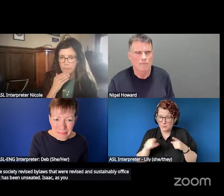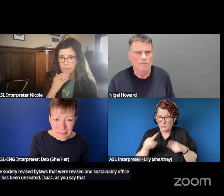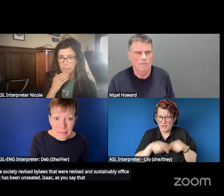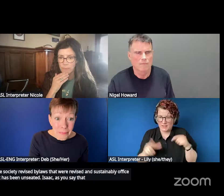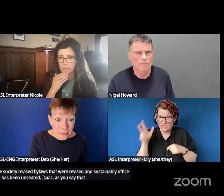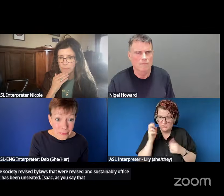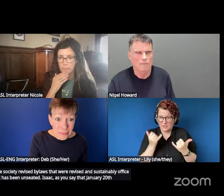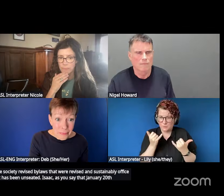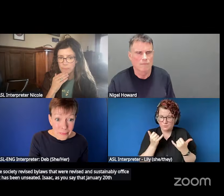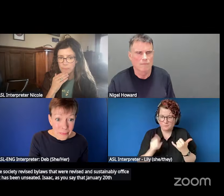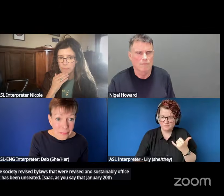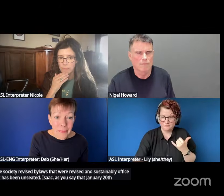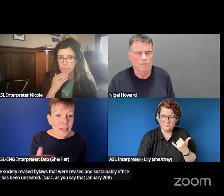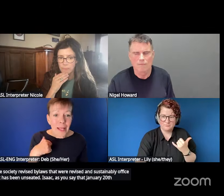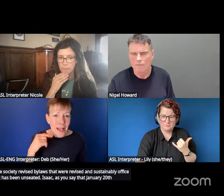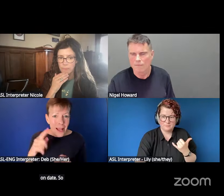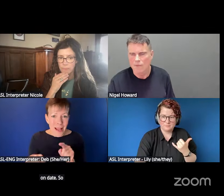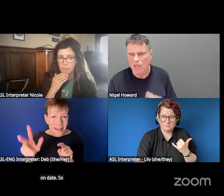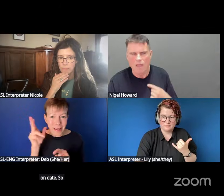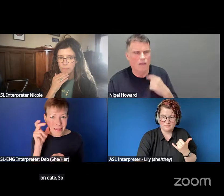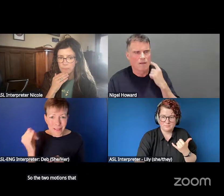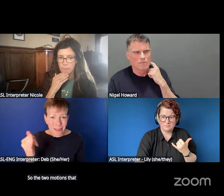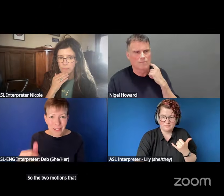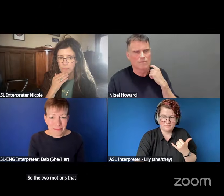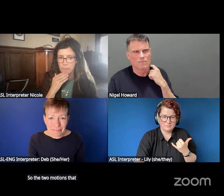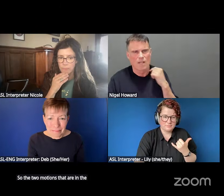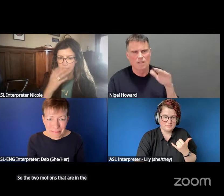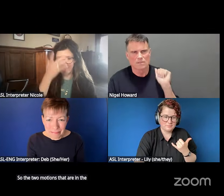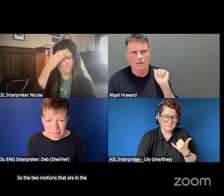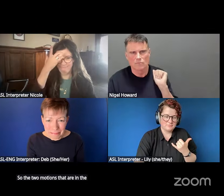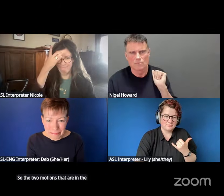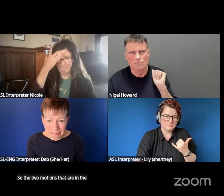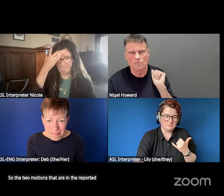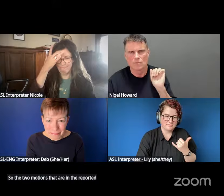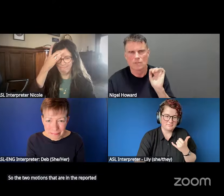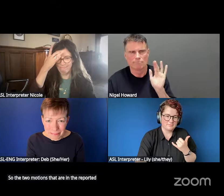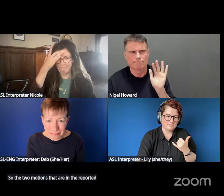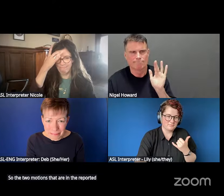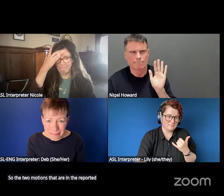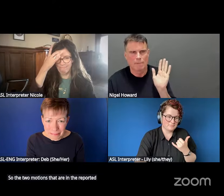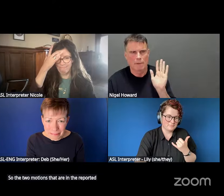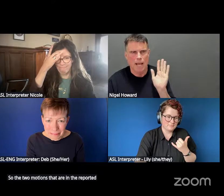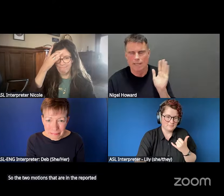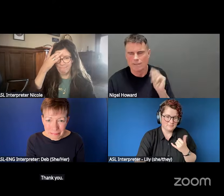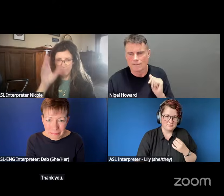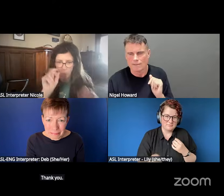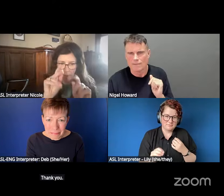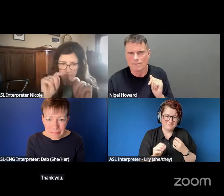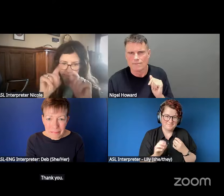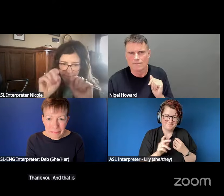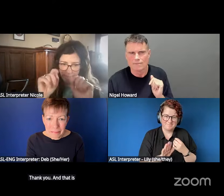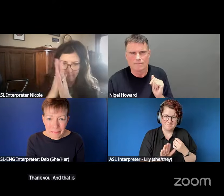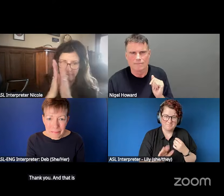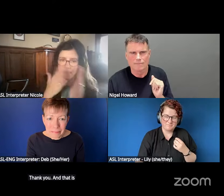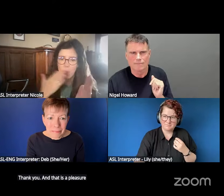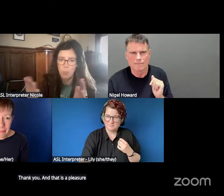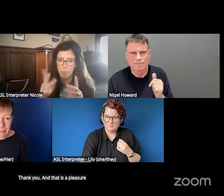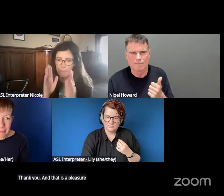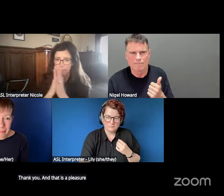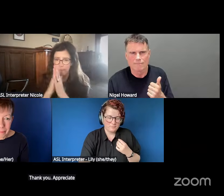30th on date. So the 2 motions that are in the memo that are recorded. Thank you, and thank you, Superintendent. Appreciate